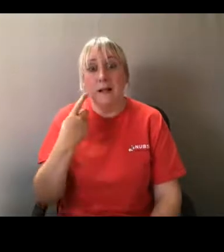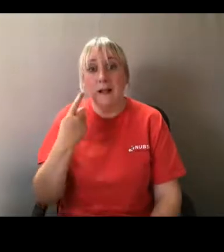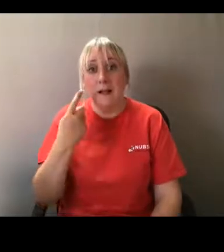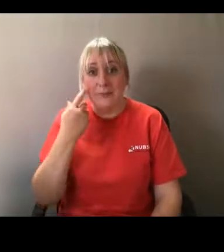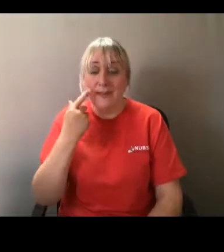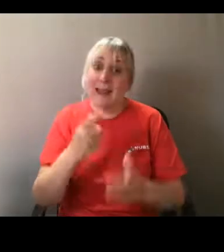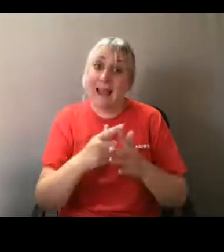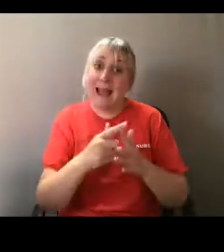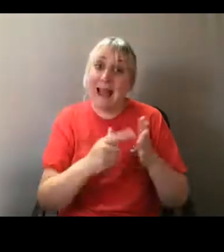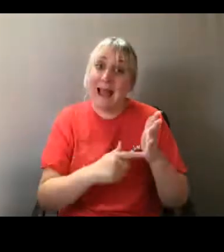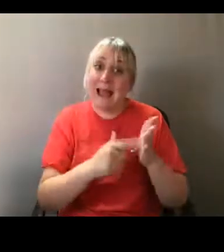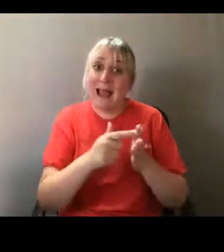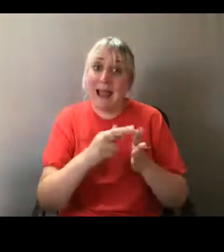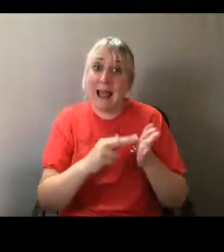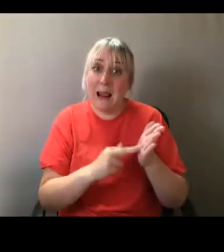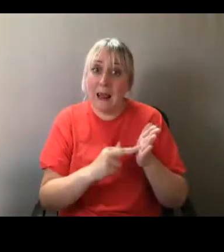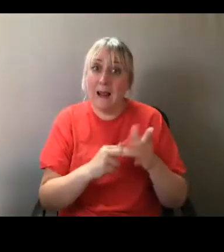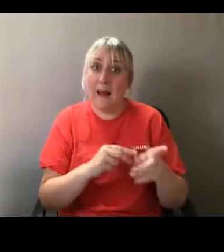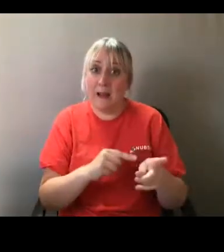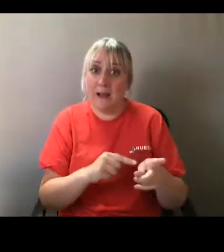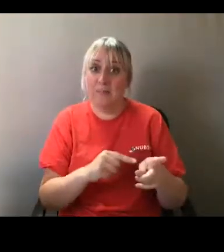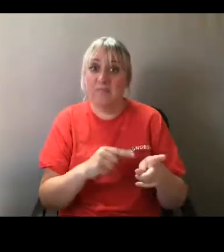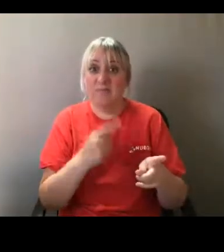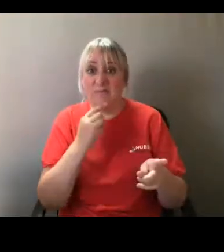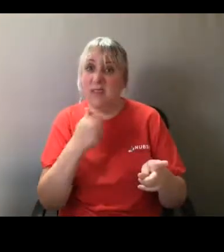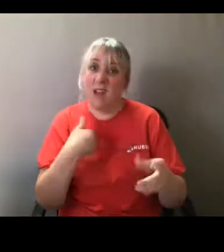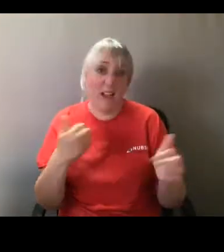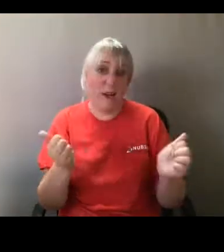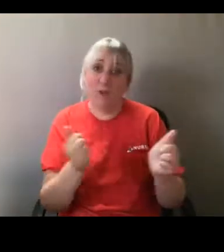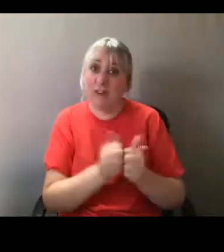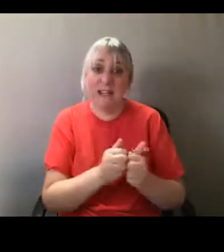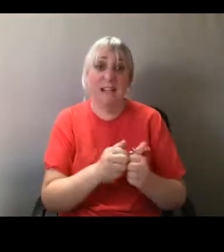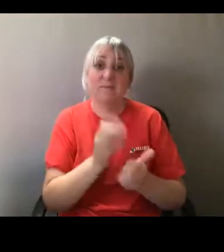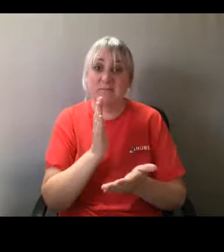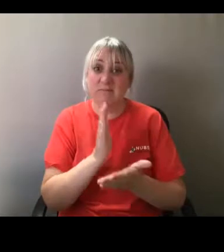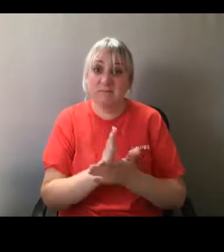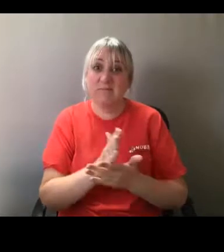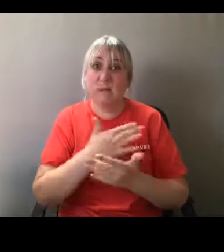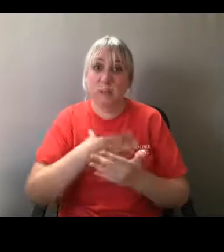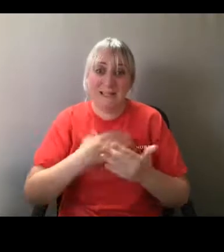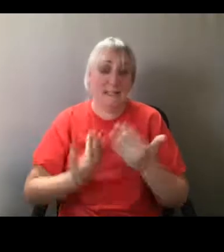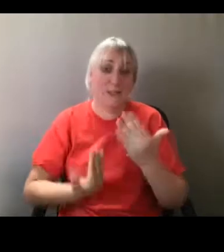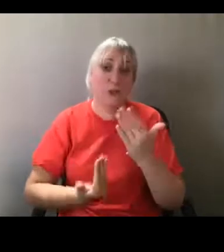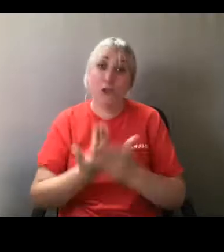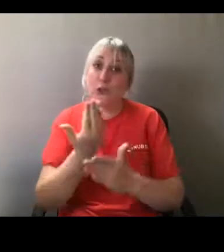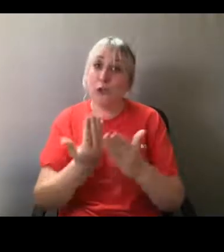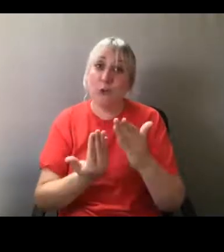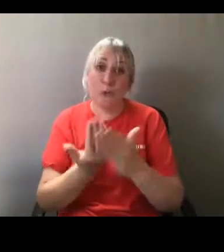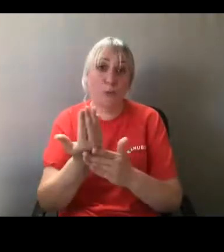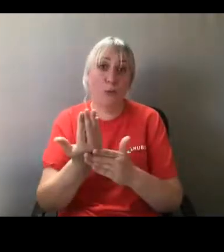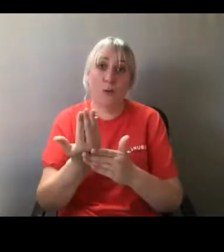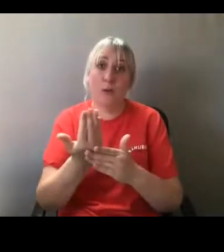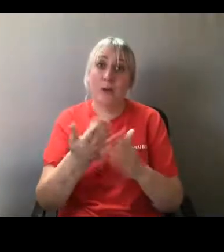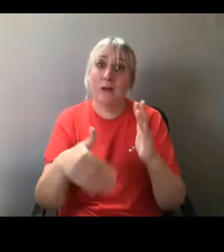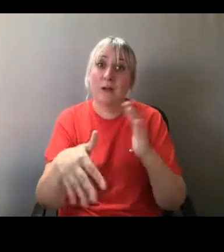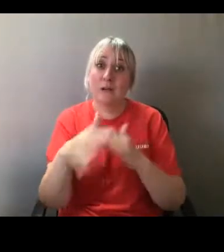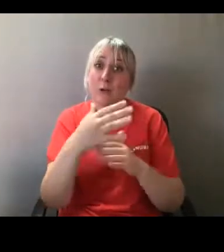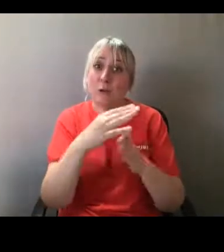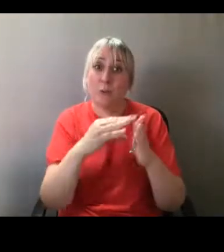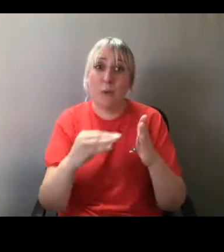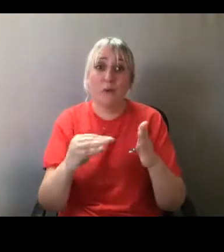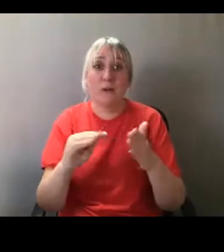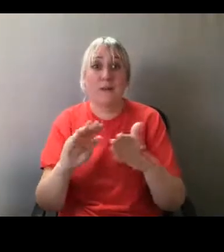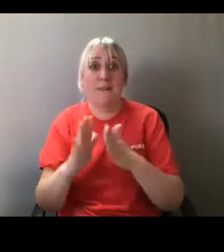Helen that there is a need for a new social model of impairment,